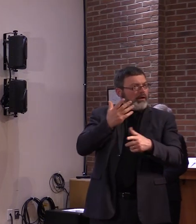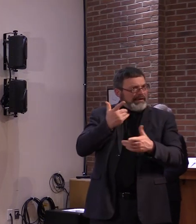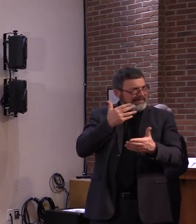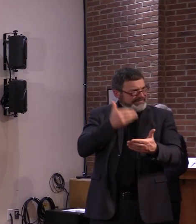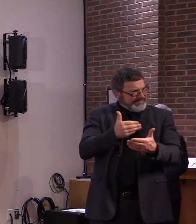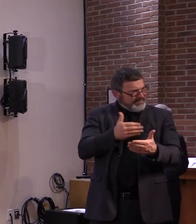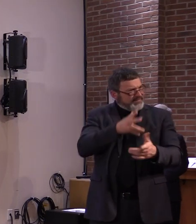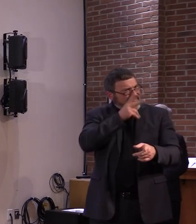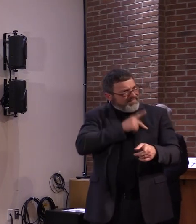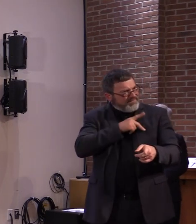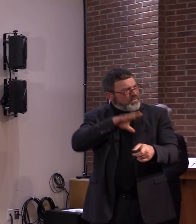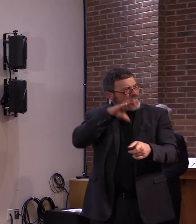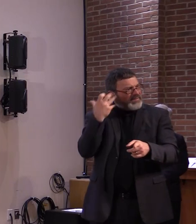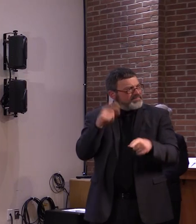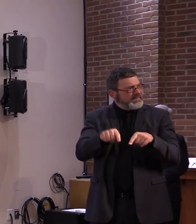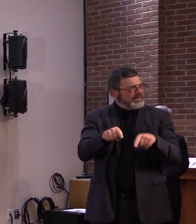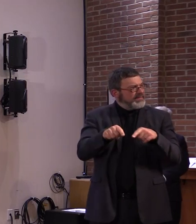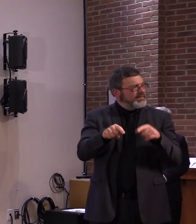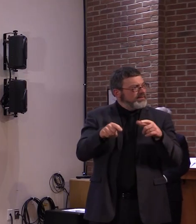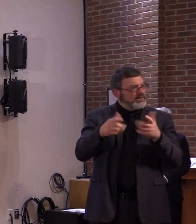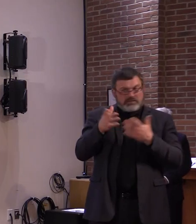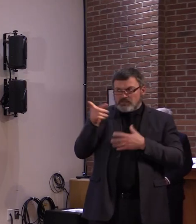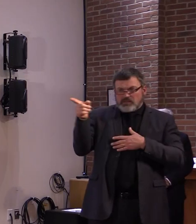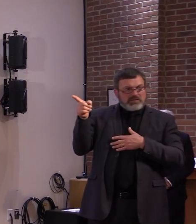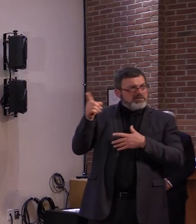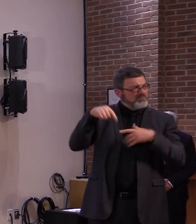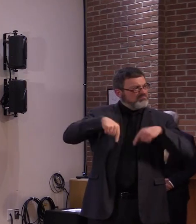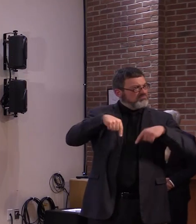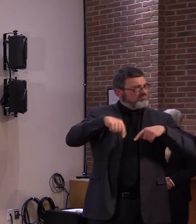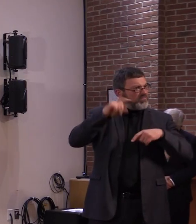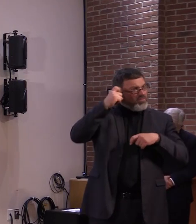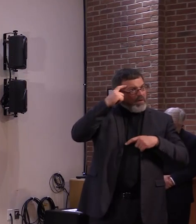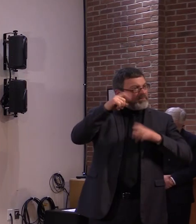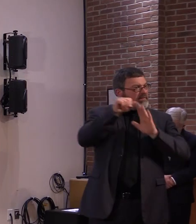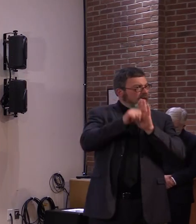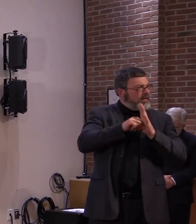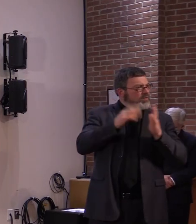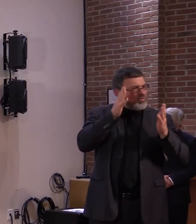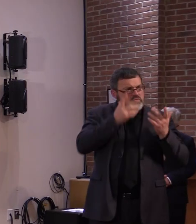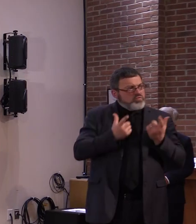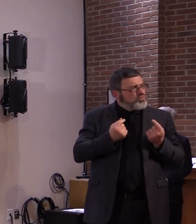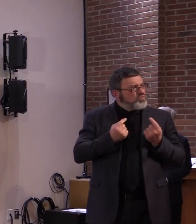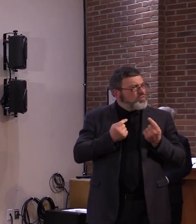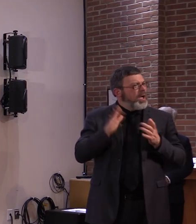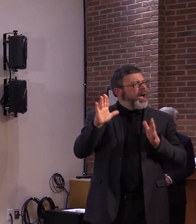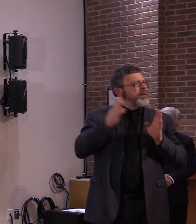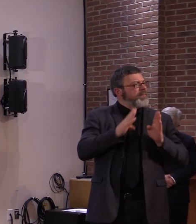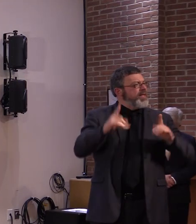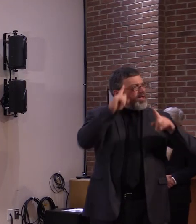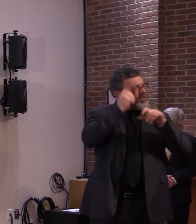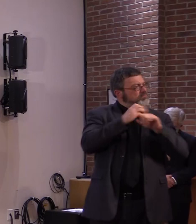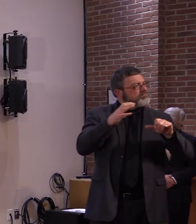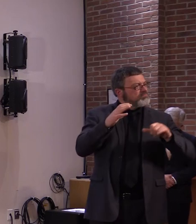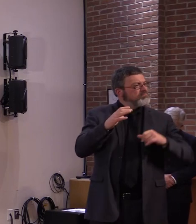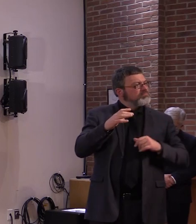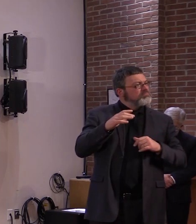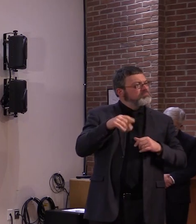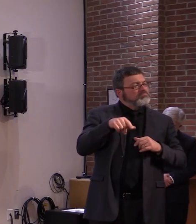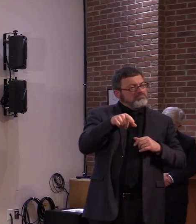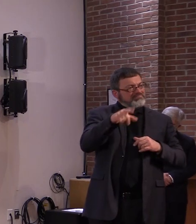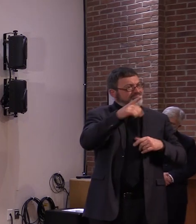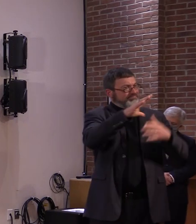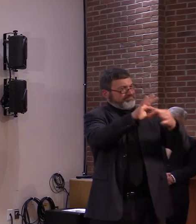state planning in regards to, even if everyone does everything right and travels, as we've learned, the virus simply doesn't